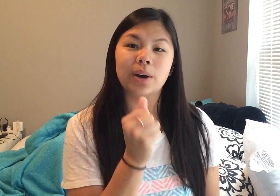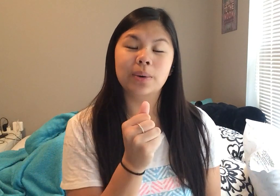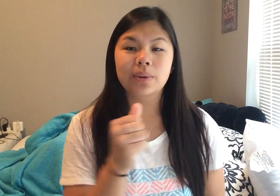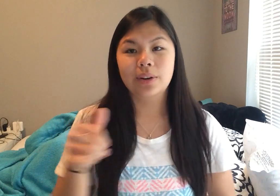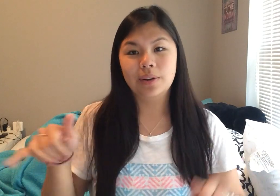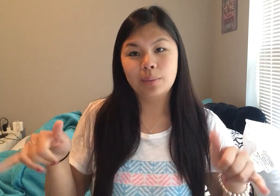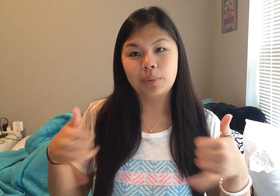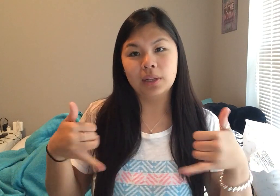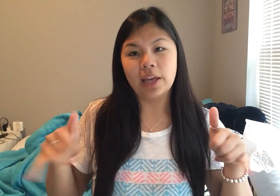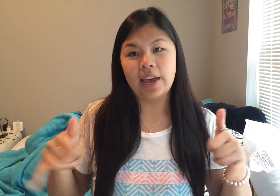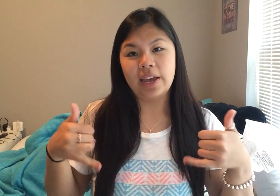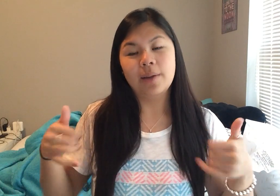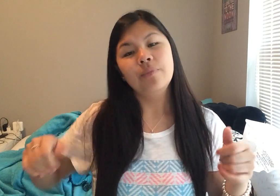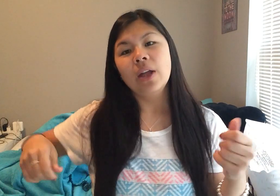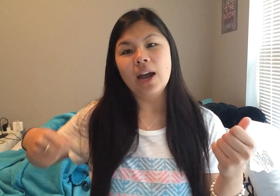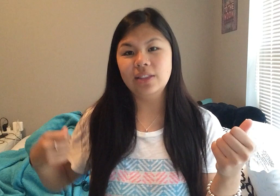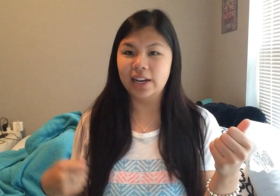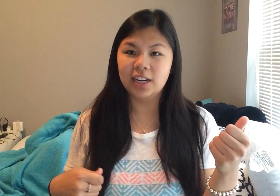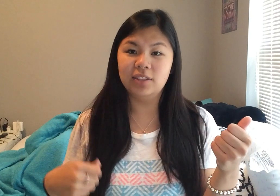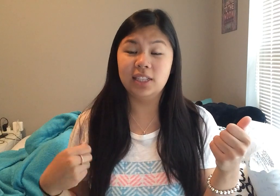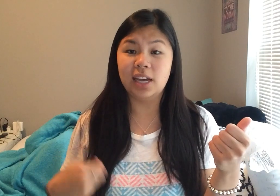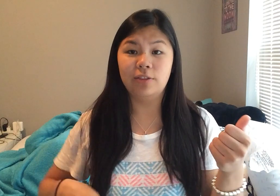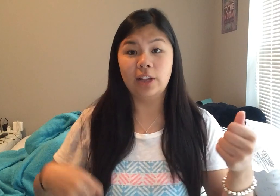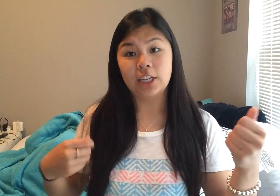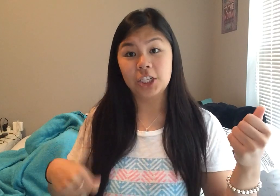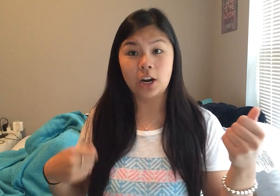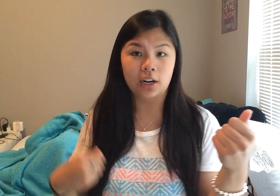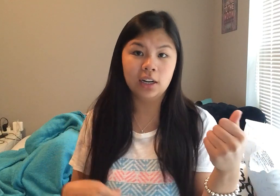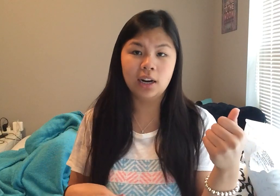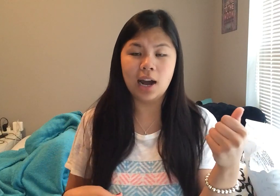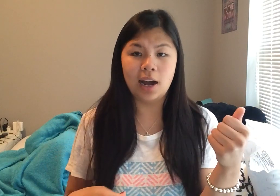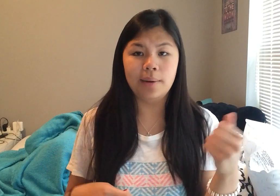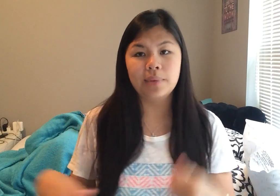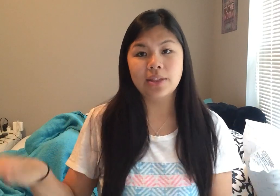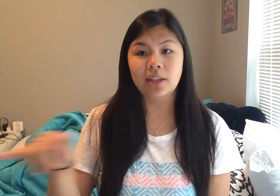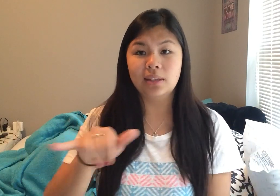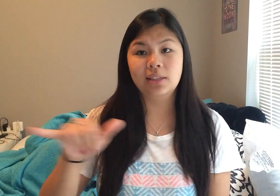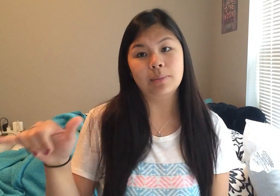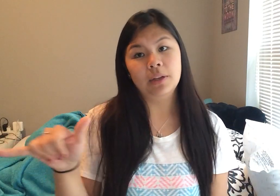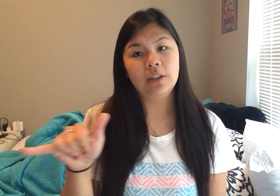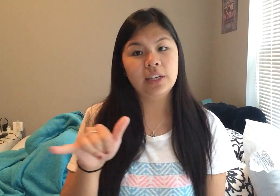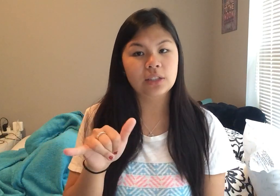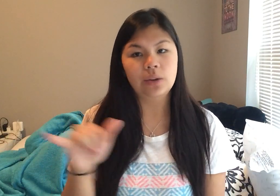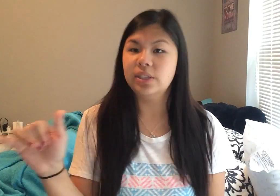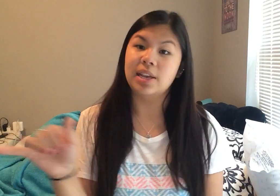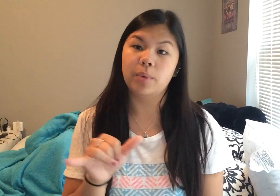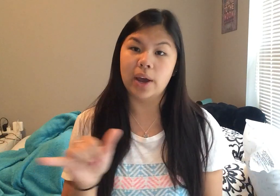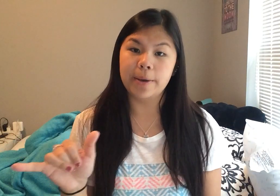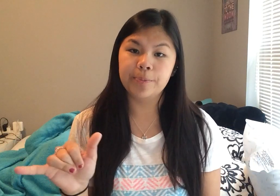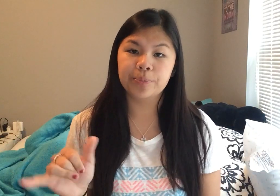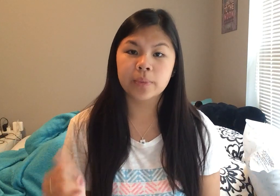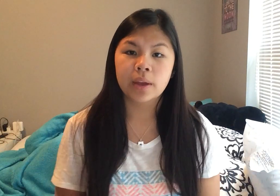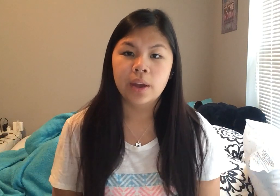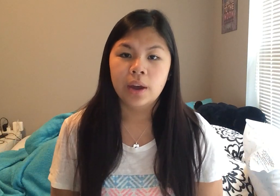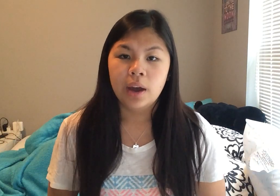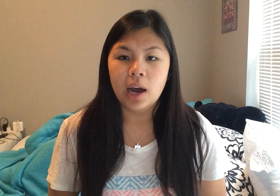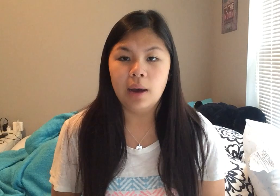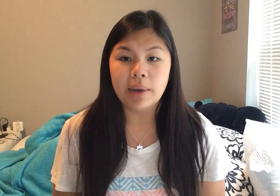don't play, and then I kind of did the sign for like guitar, and then similarly, so the same way. I